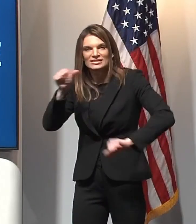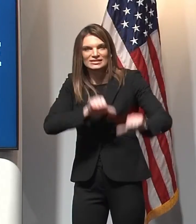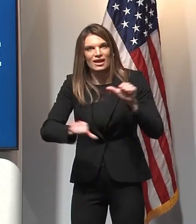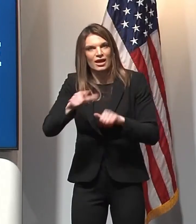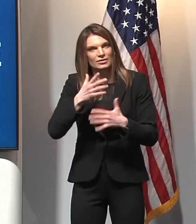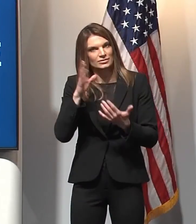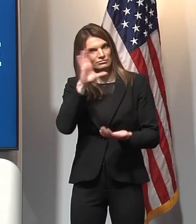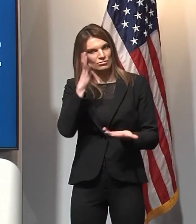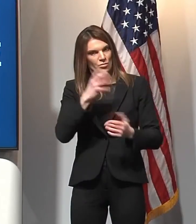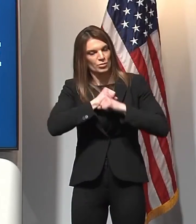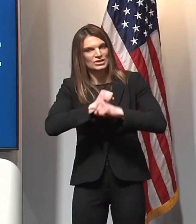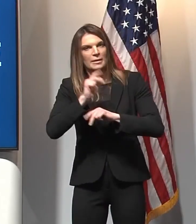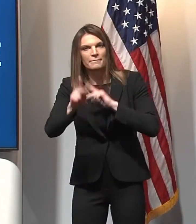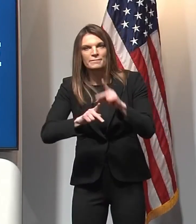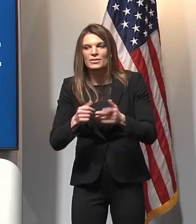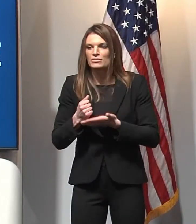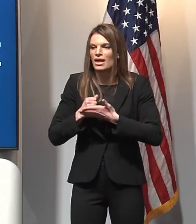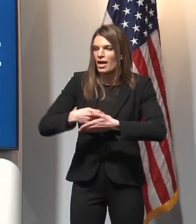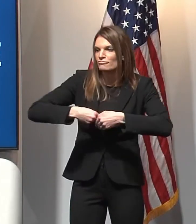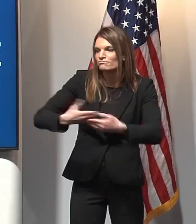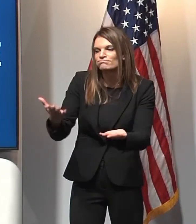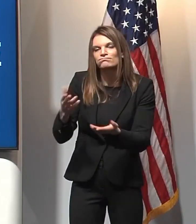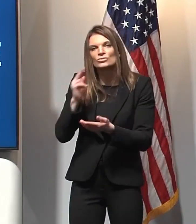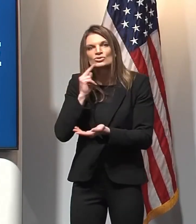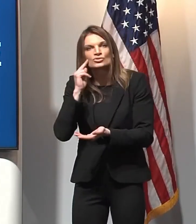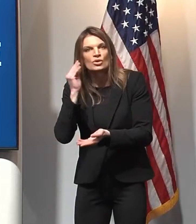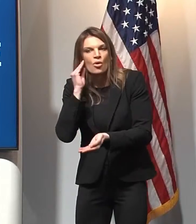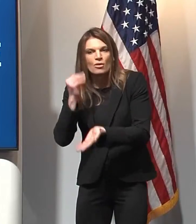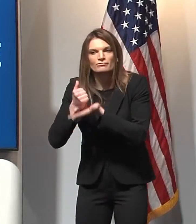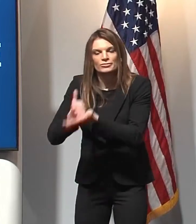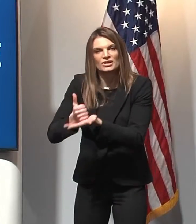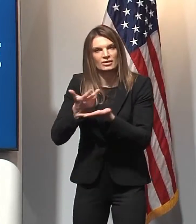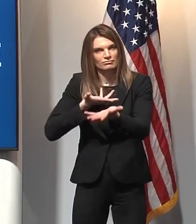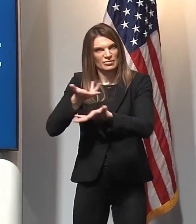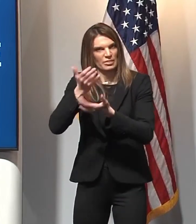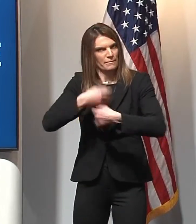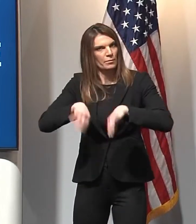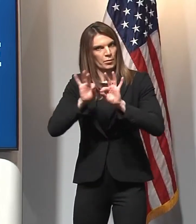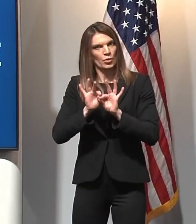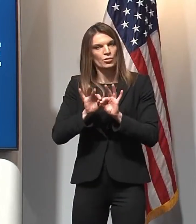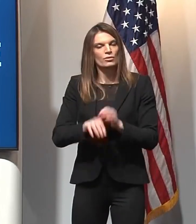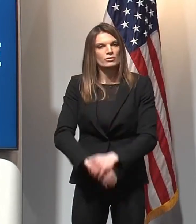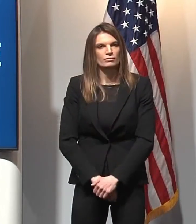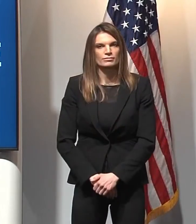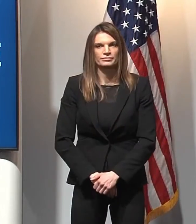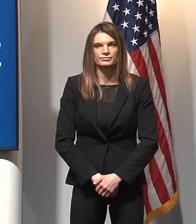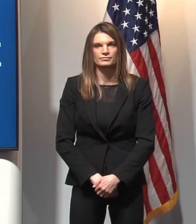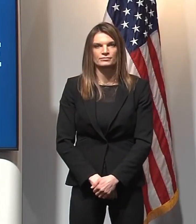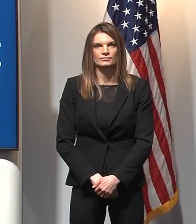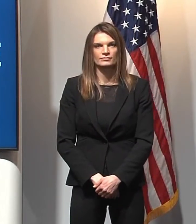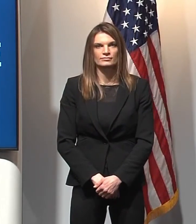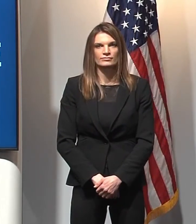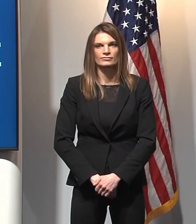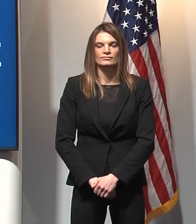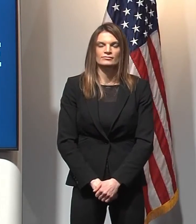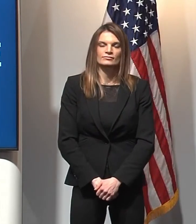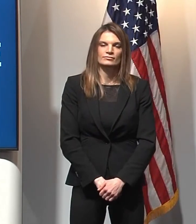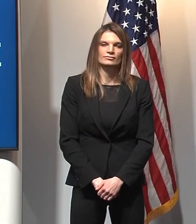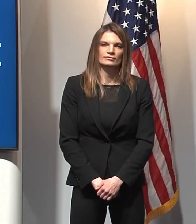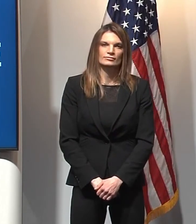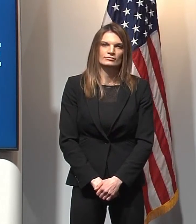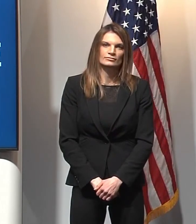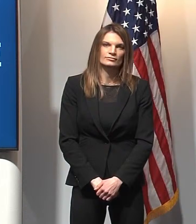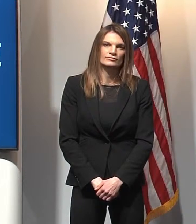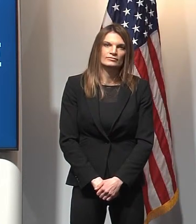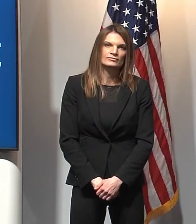could to protect people and to help our nursing homes keep people safe was really important to protecting lives. It's lost to